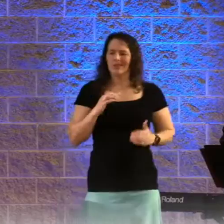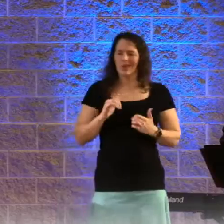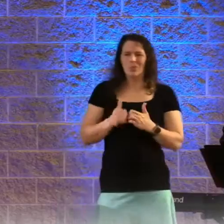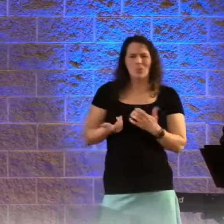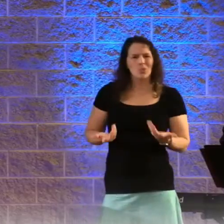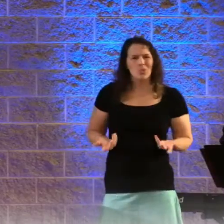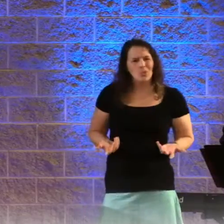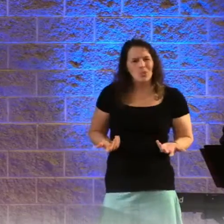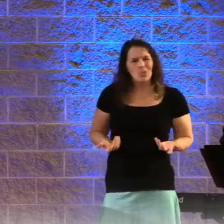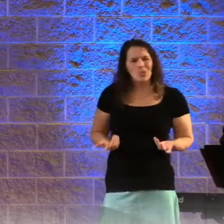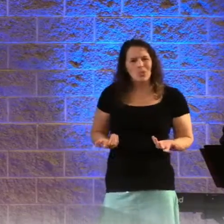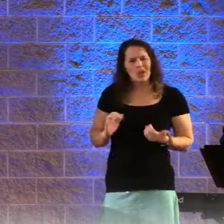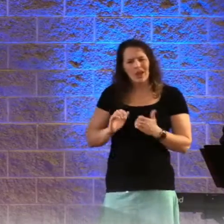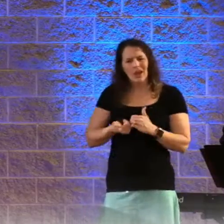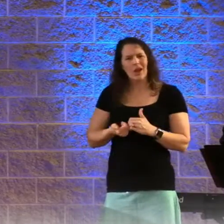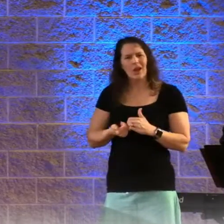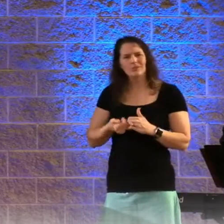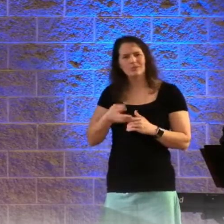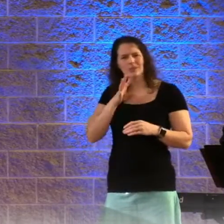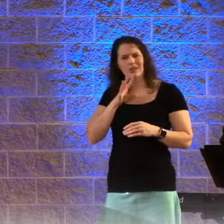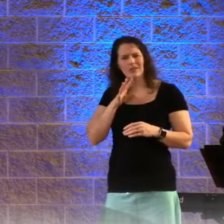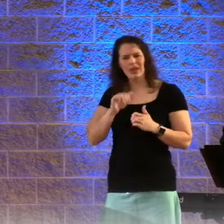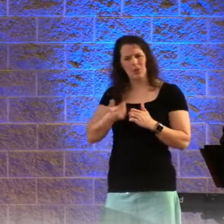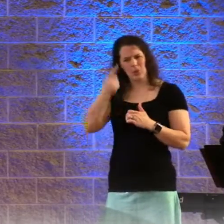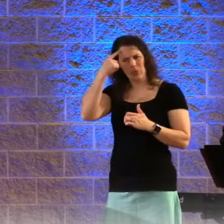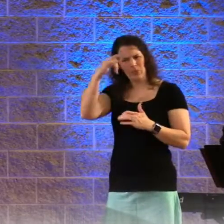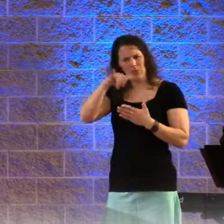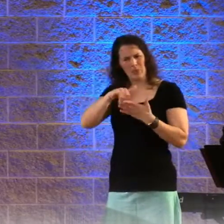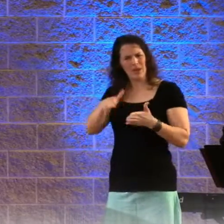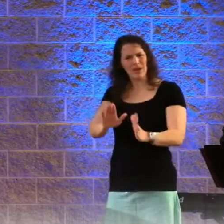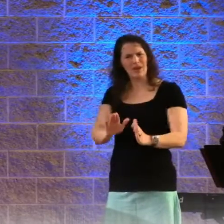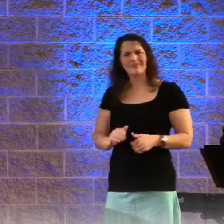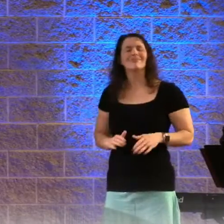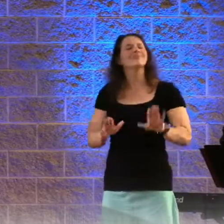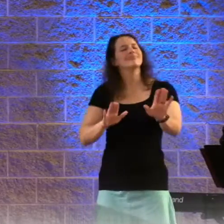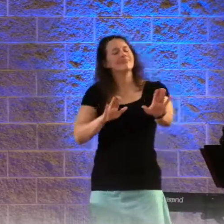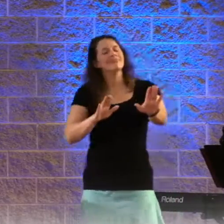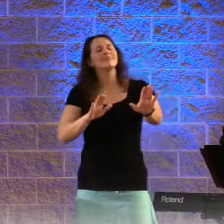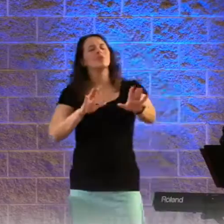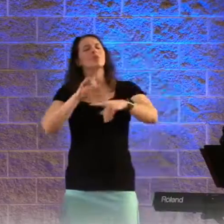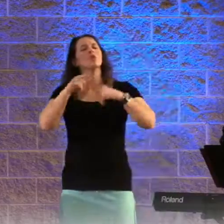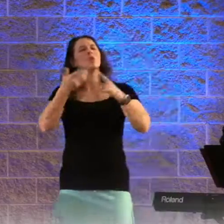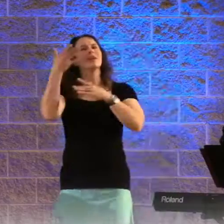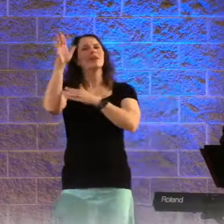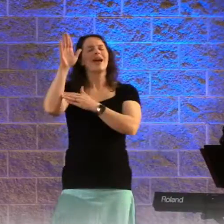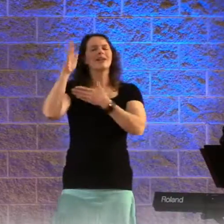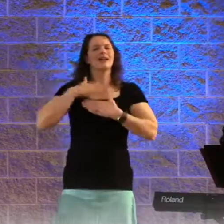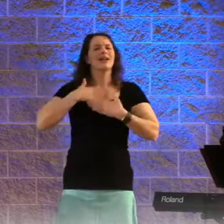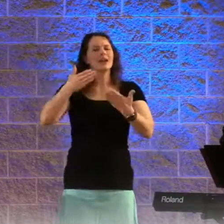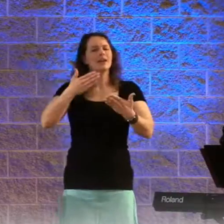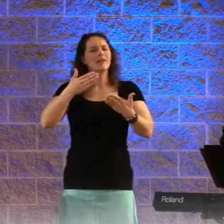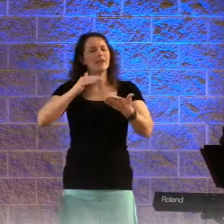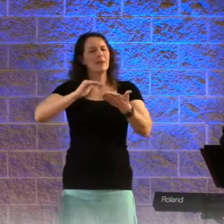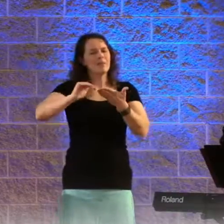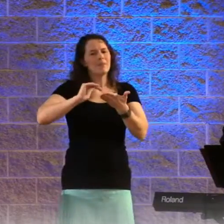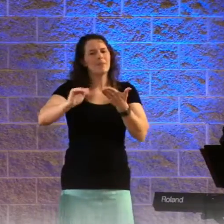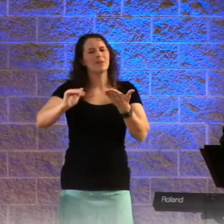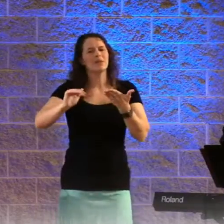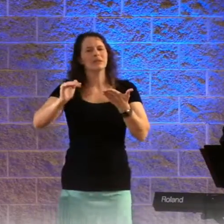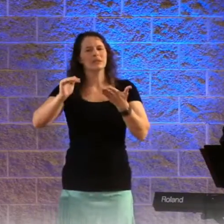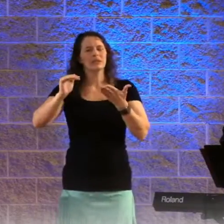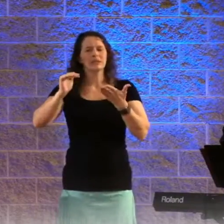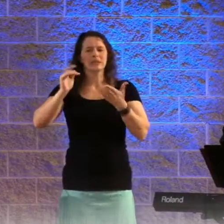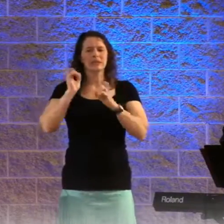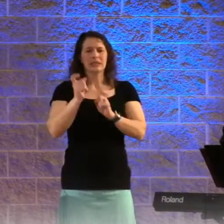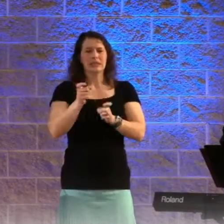so? How can you talk? How can you think like that? Listen, when God offers to pardon and to forgive and to give